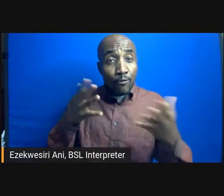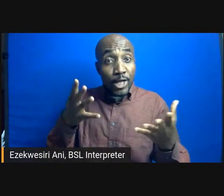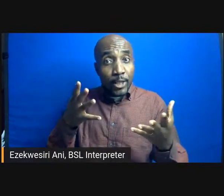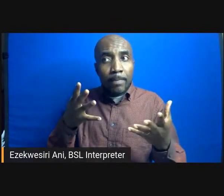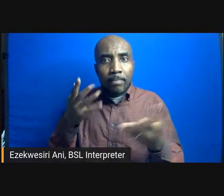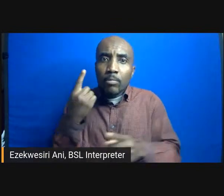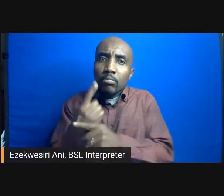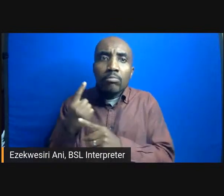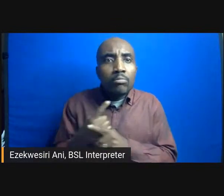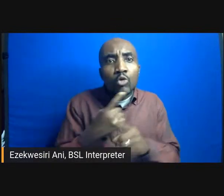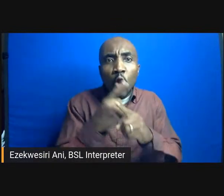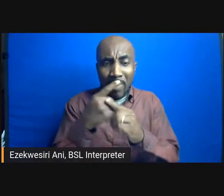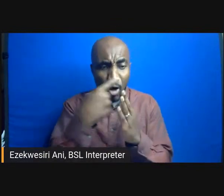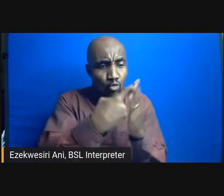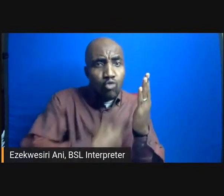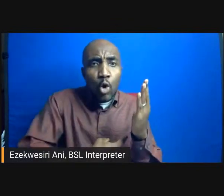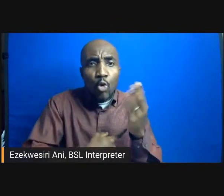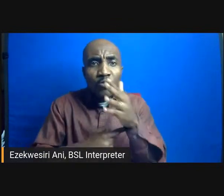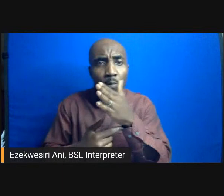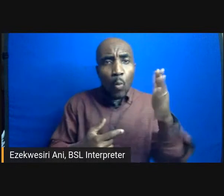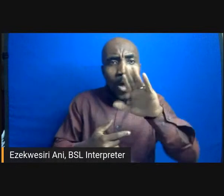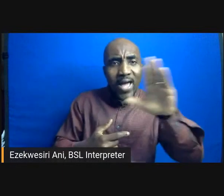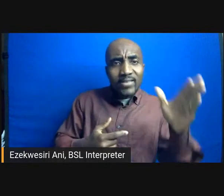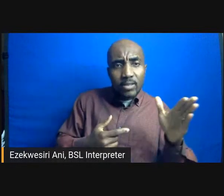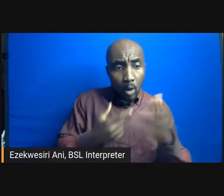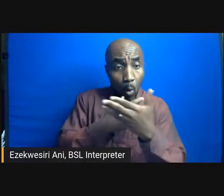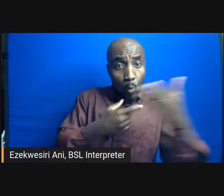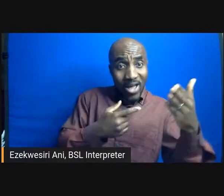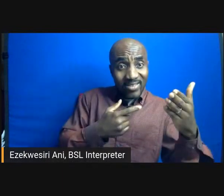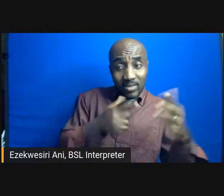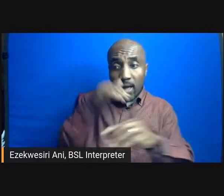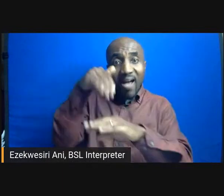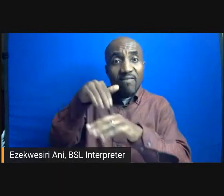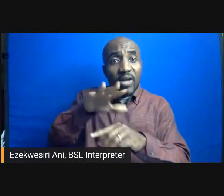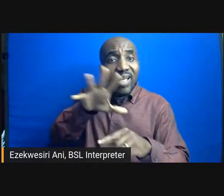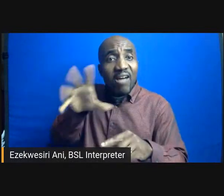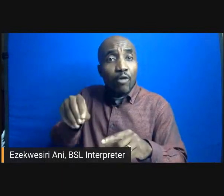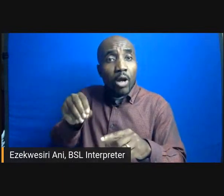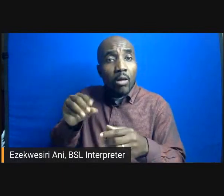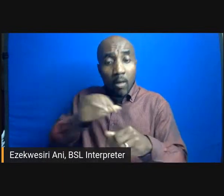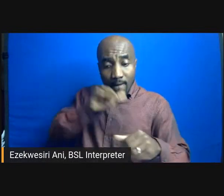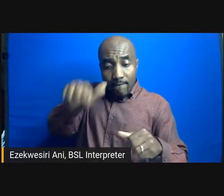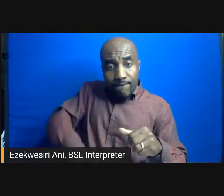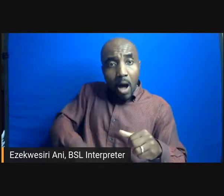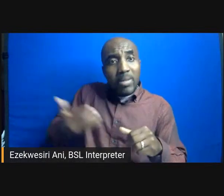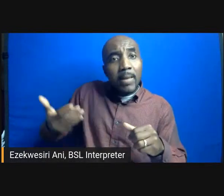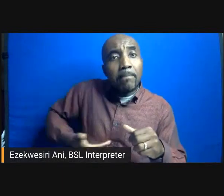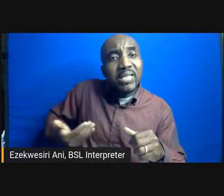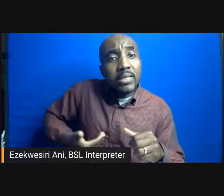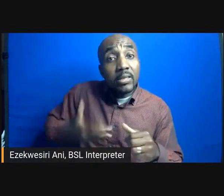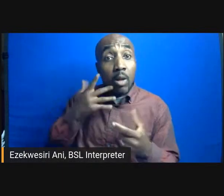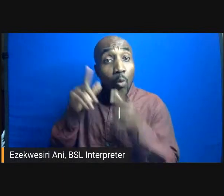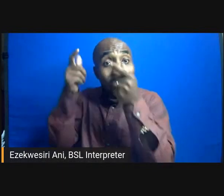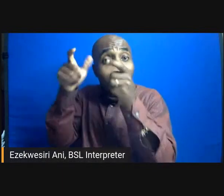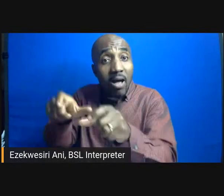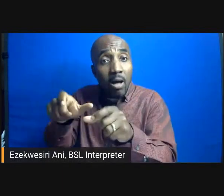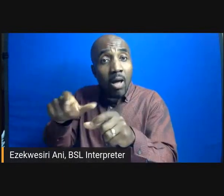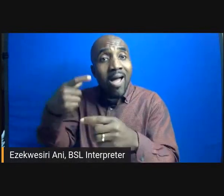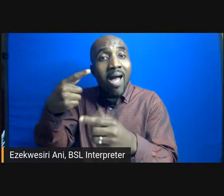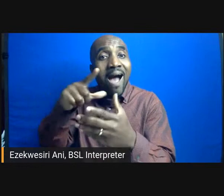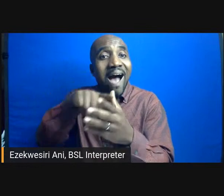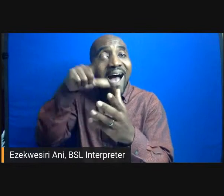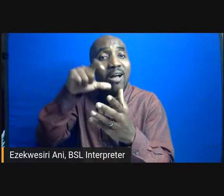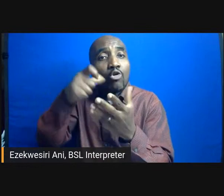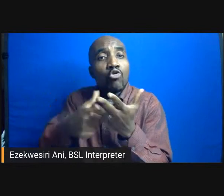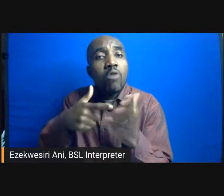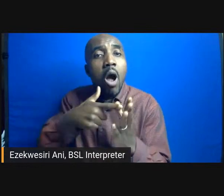that impacted on African farmers and other businesses. During my stay in Accra, I had the opportunity